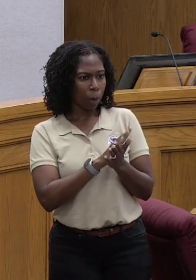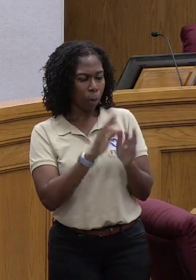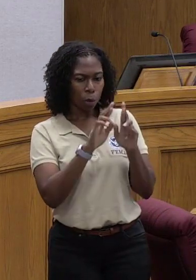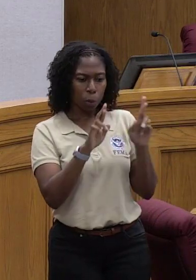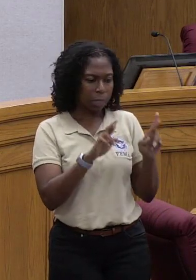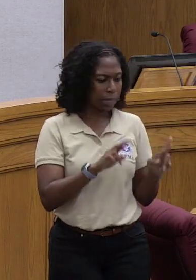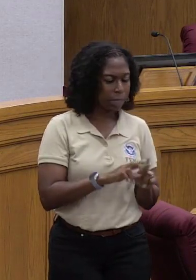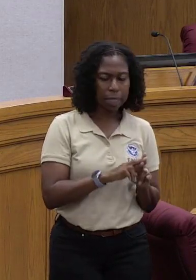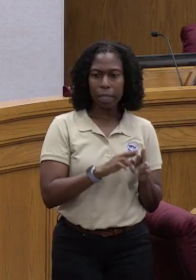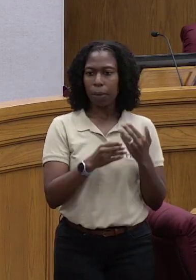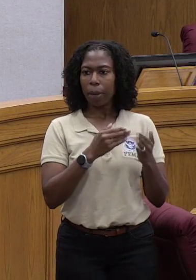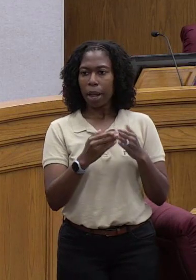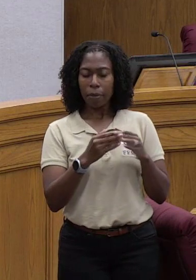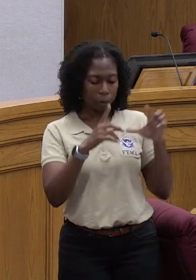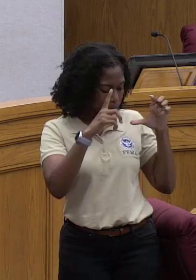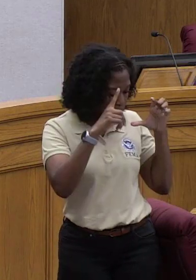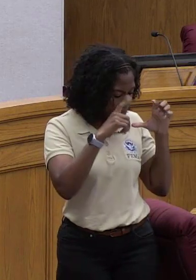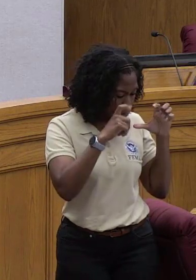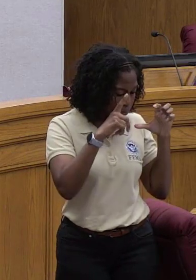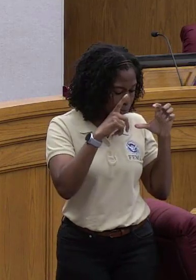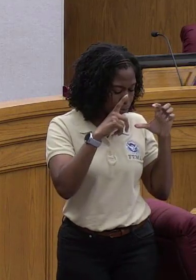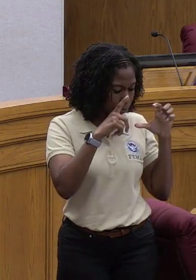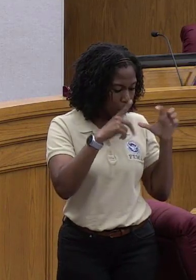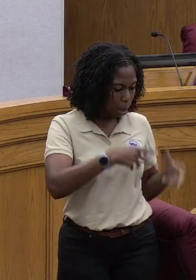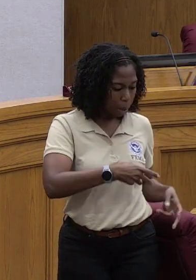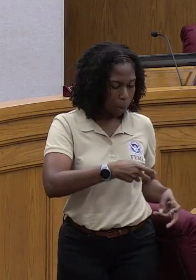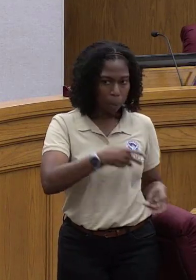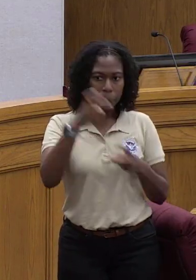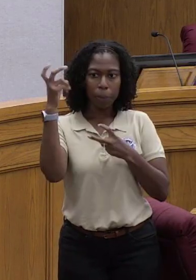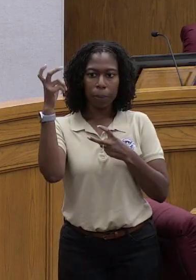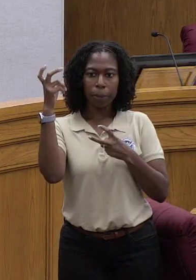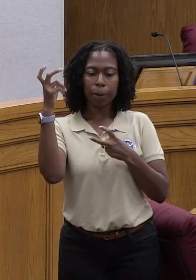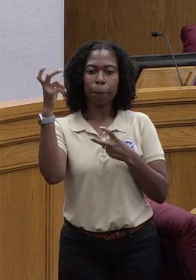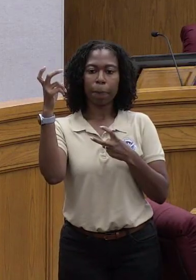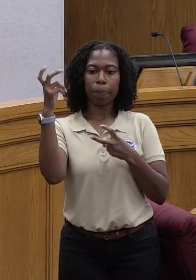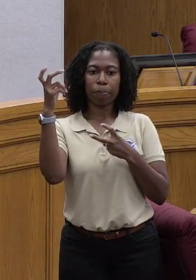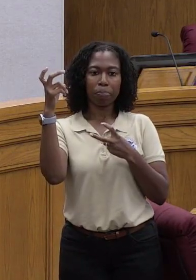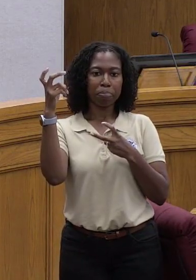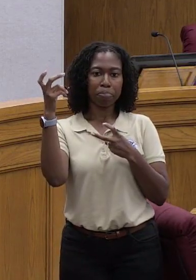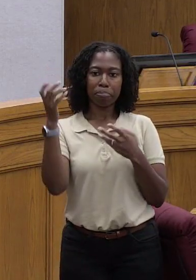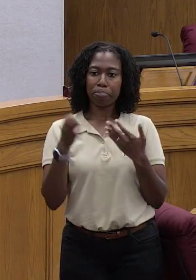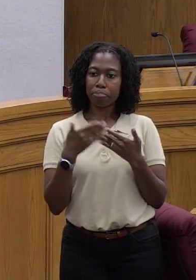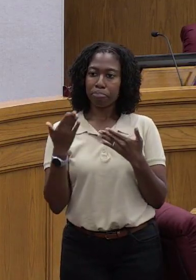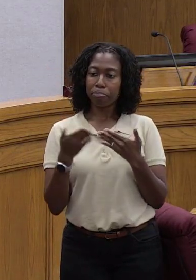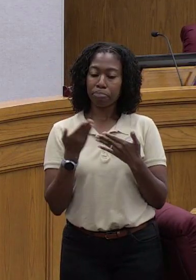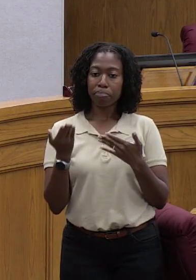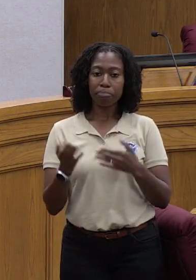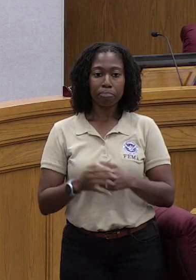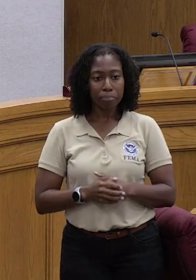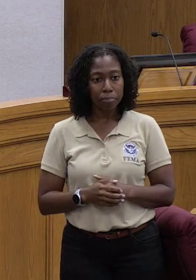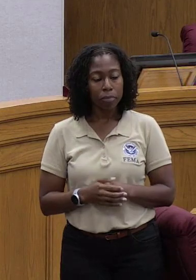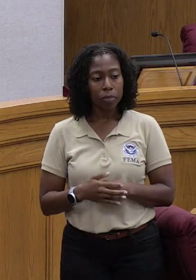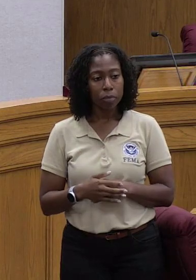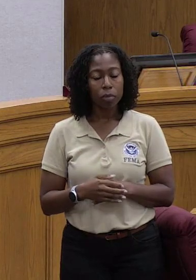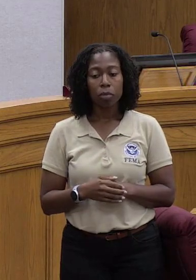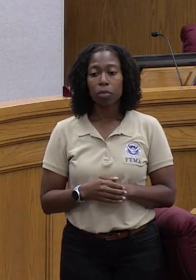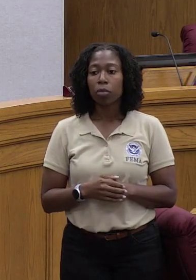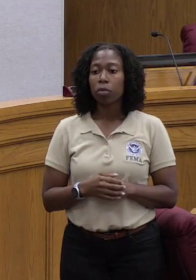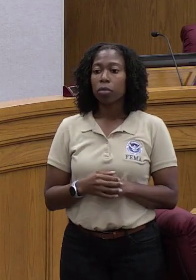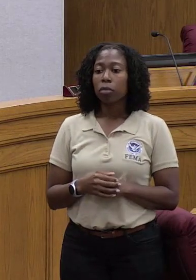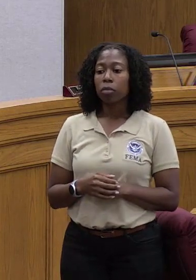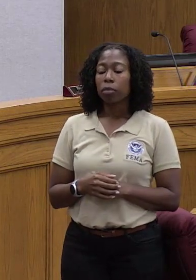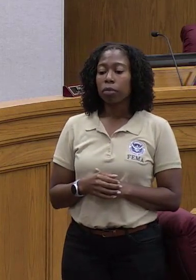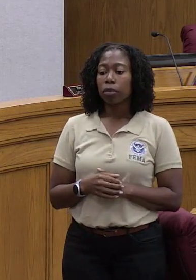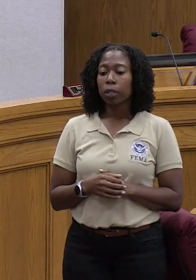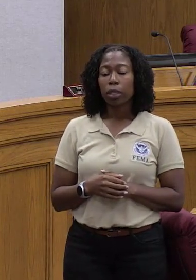that document is, and then submit it using the FEMA app. The only other special instruction that I